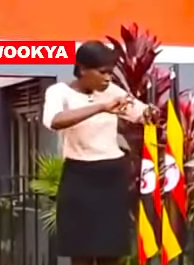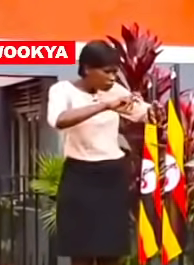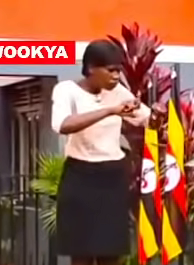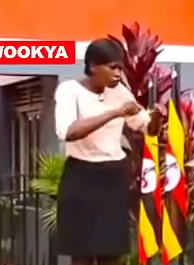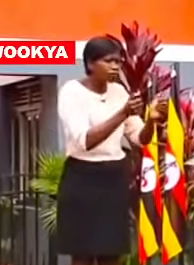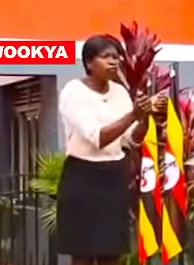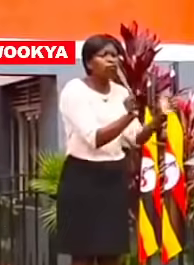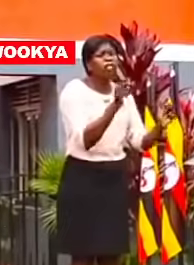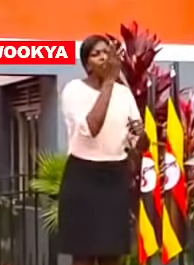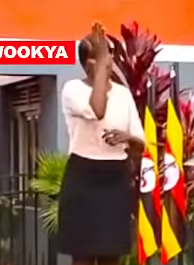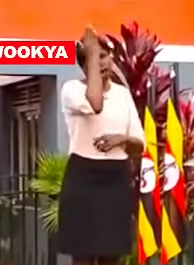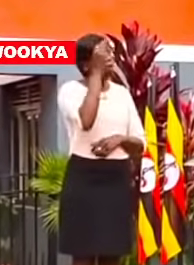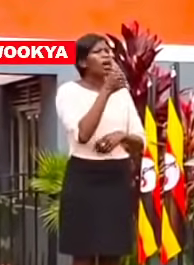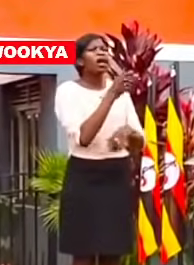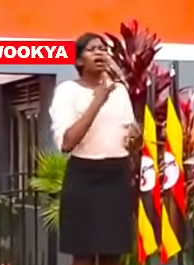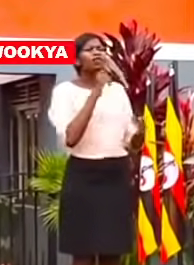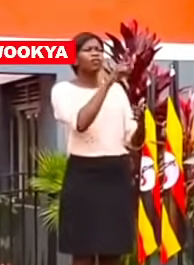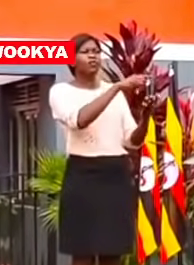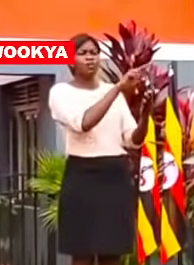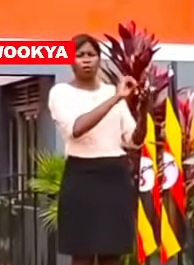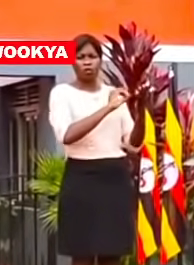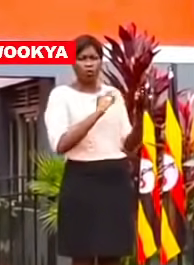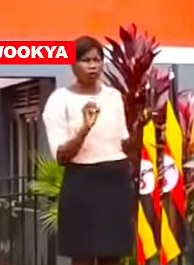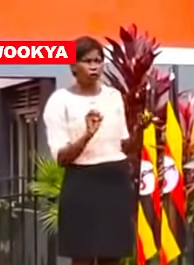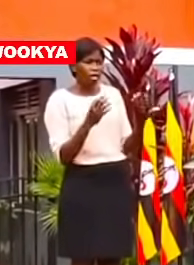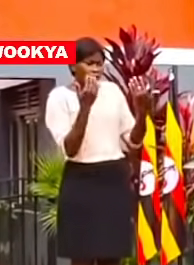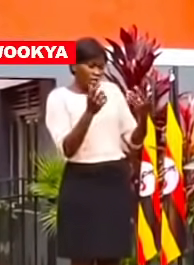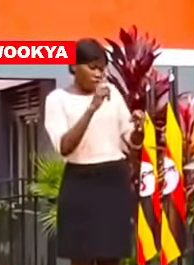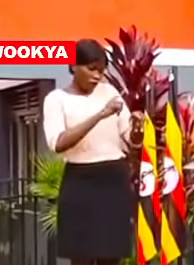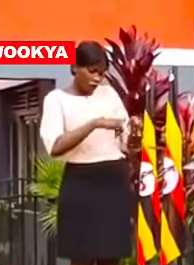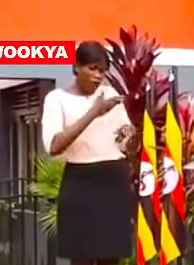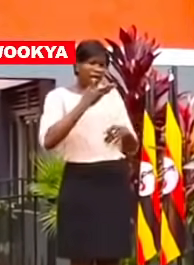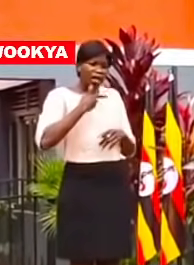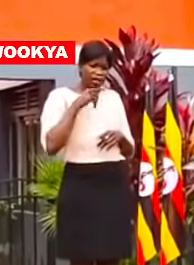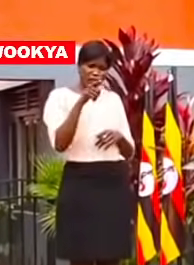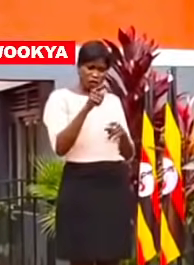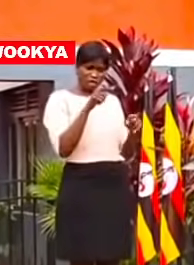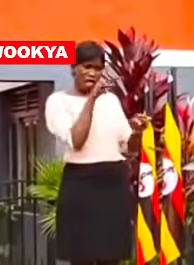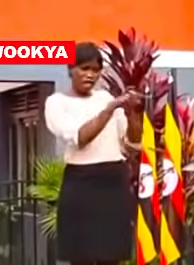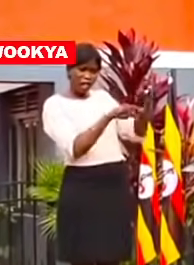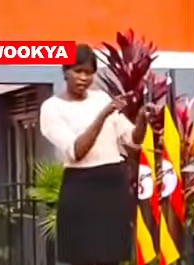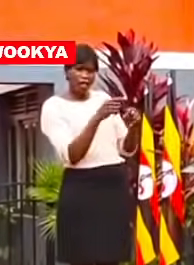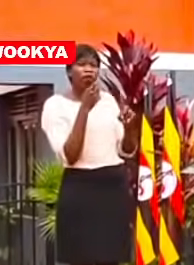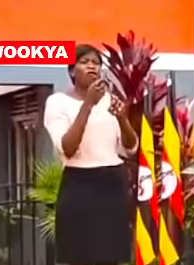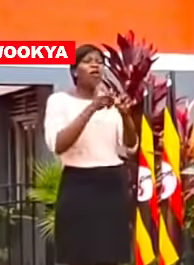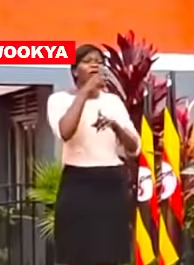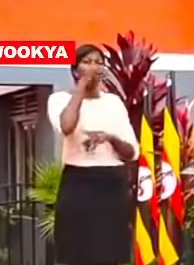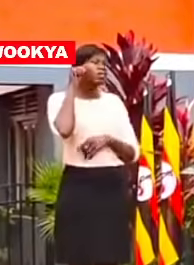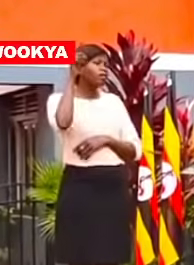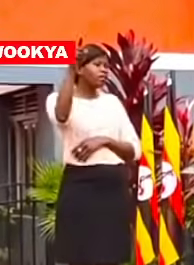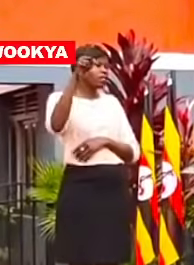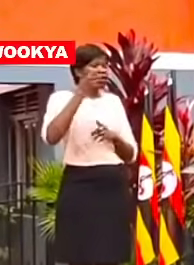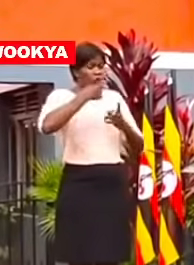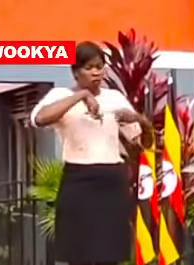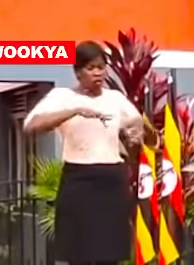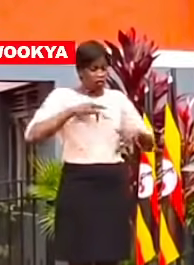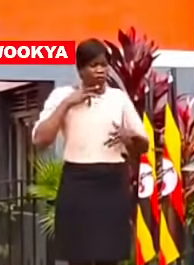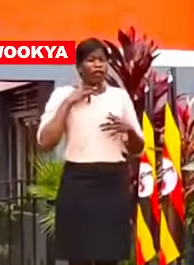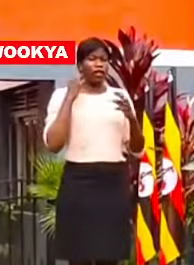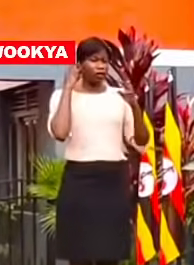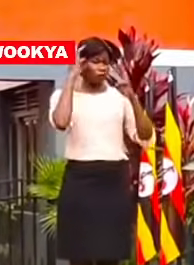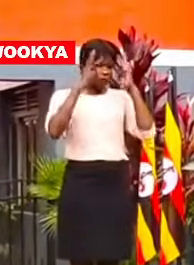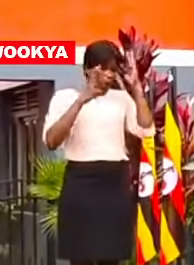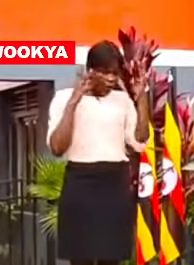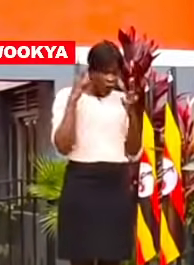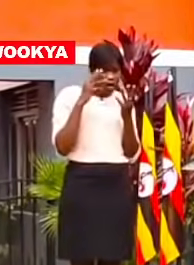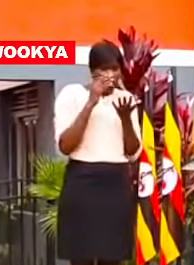court. So when we had these insinuations by him, we got concerned, because it means that he and his